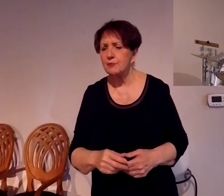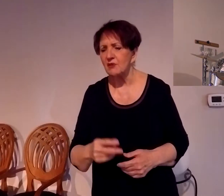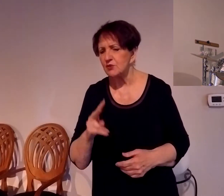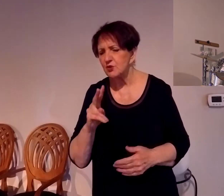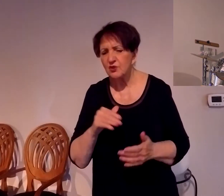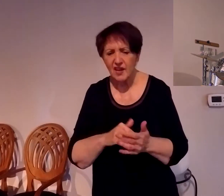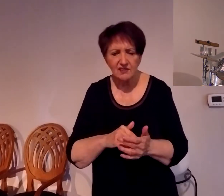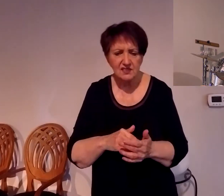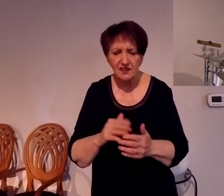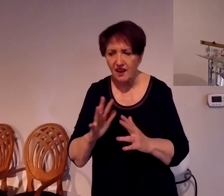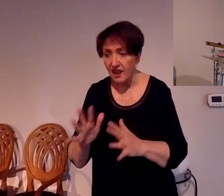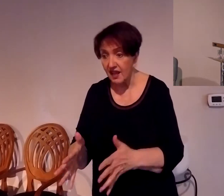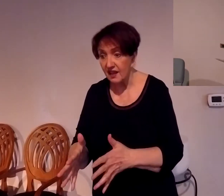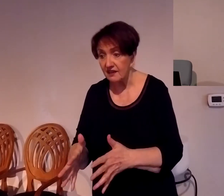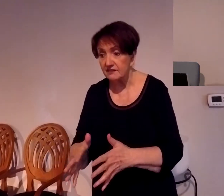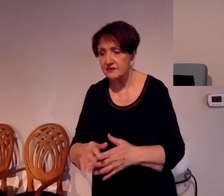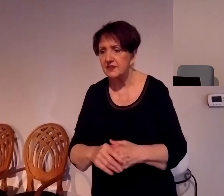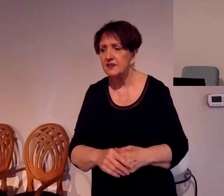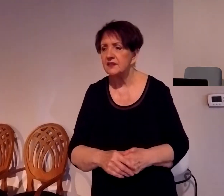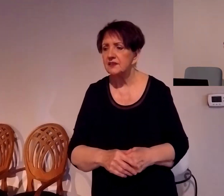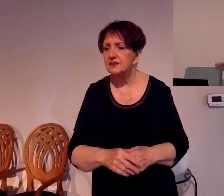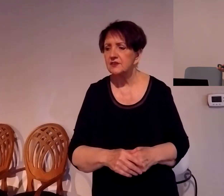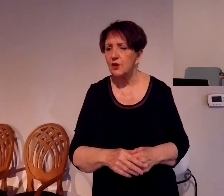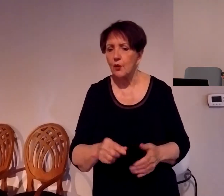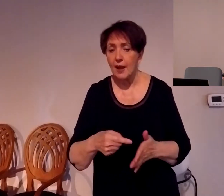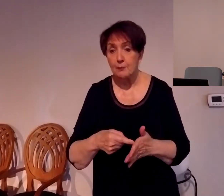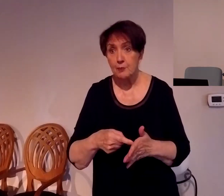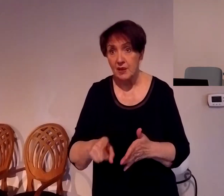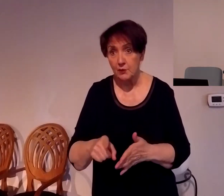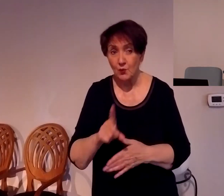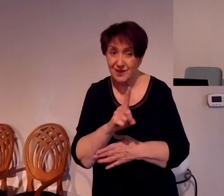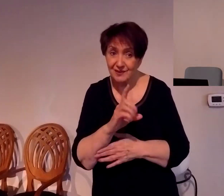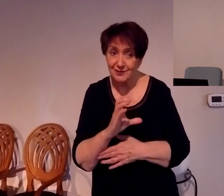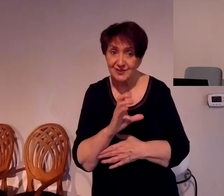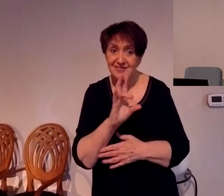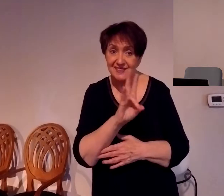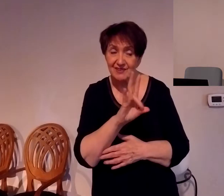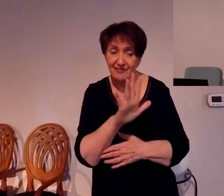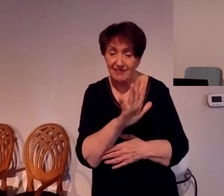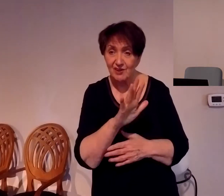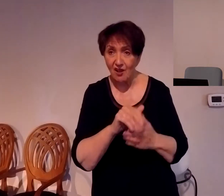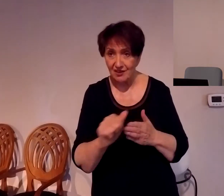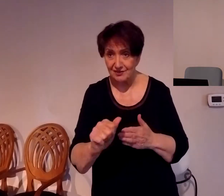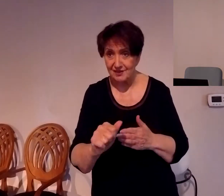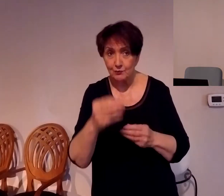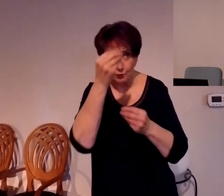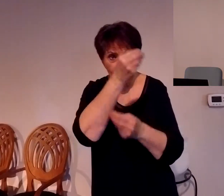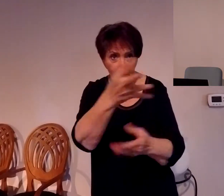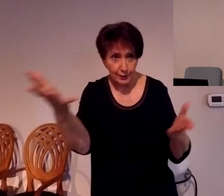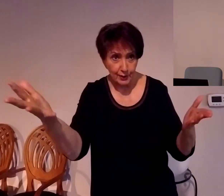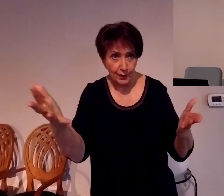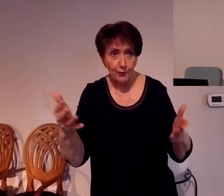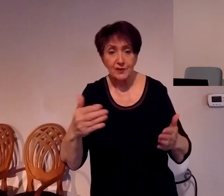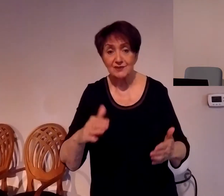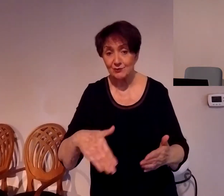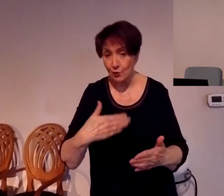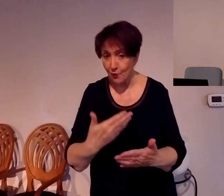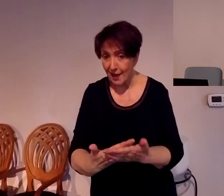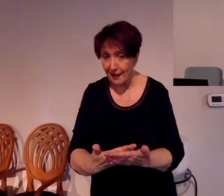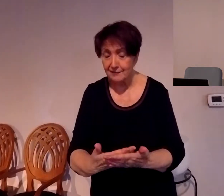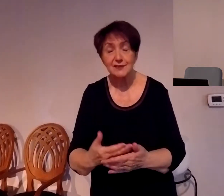left out of 19,000 in the next round, so I paid $175 for one. I'm going to let you know when it arrives how well it